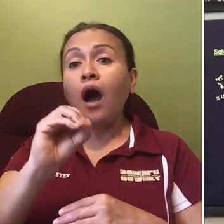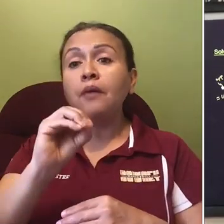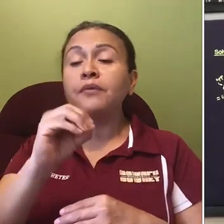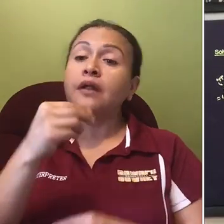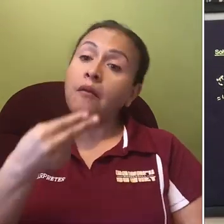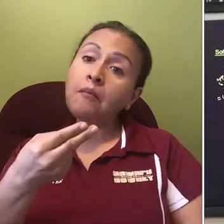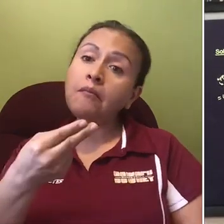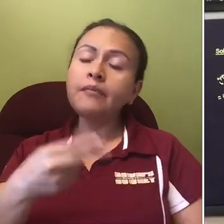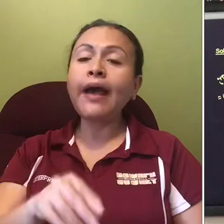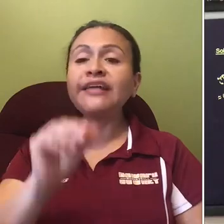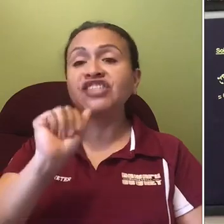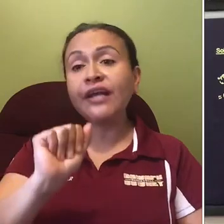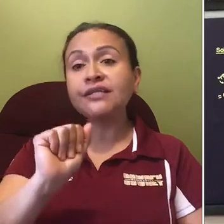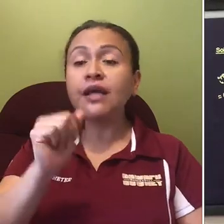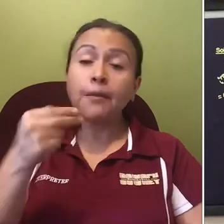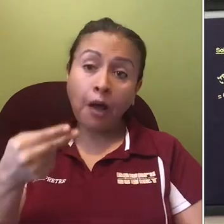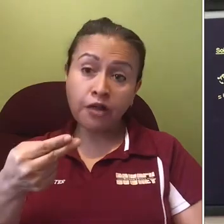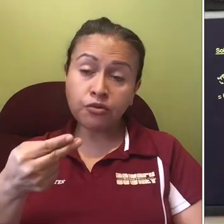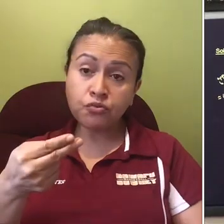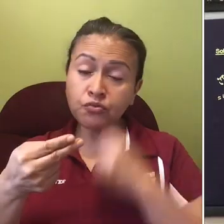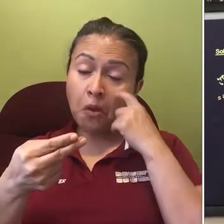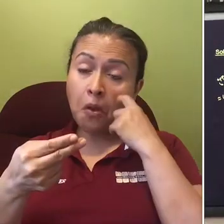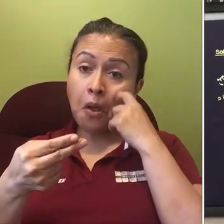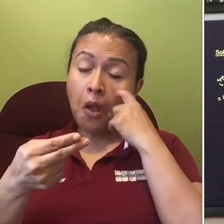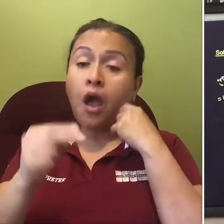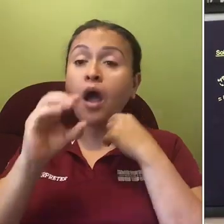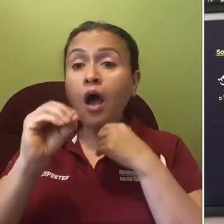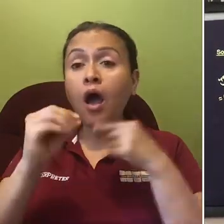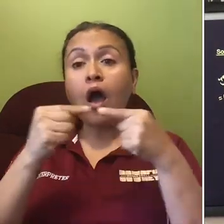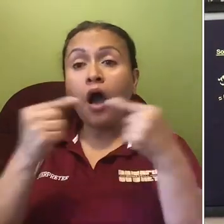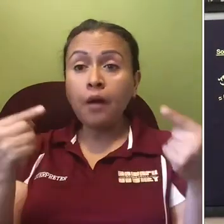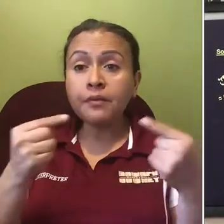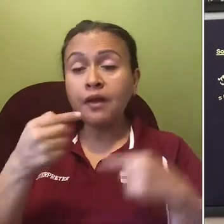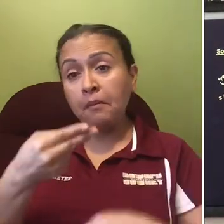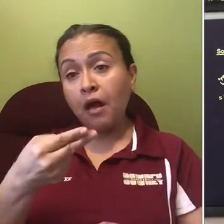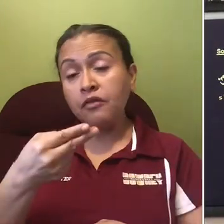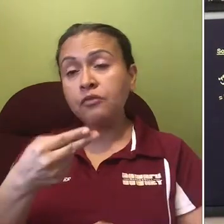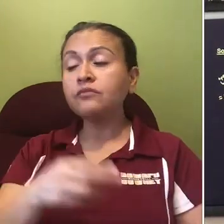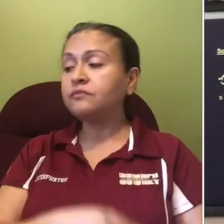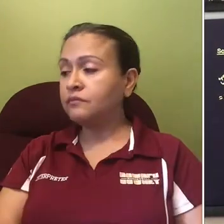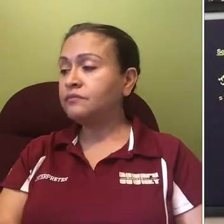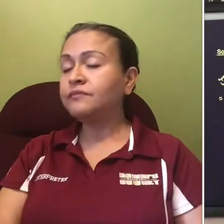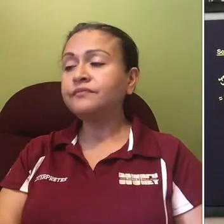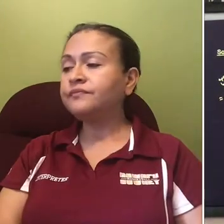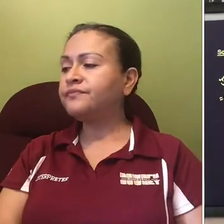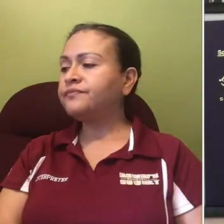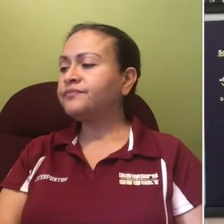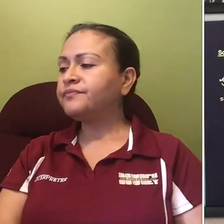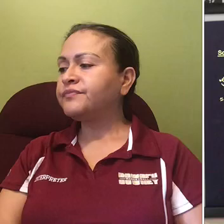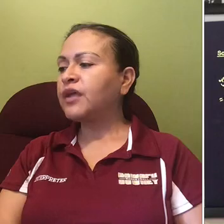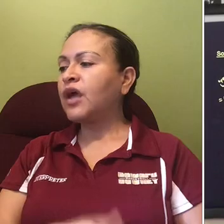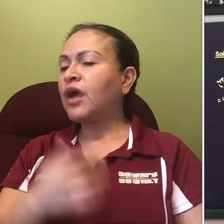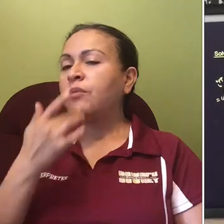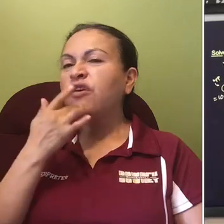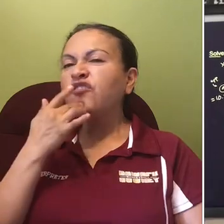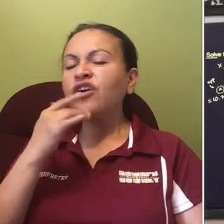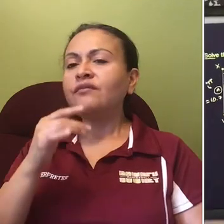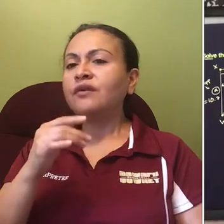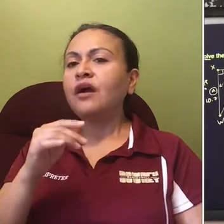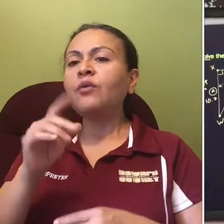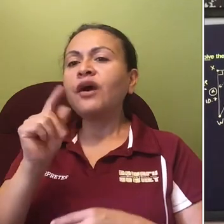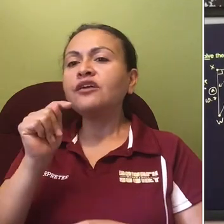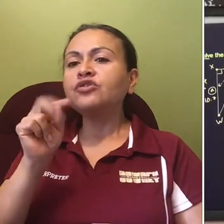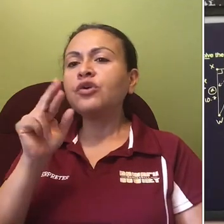use adjacent in hypotenuse. Since we know that XY is exactly 5, and we don't have to deal with this approximation, let's use that side. So what